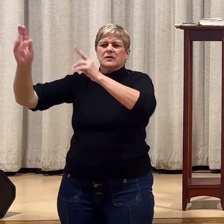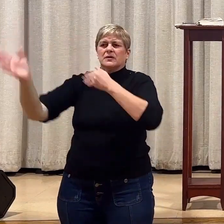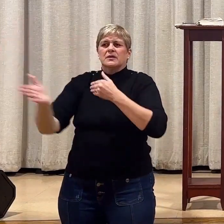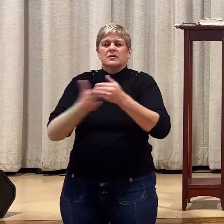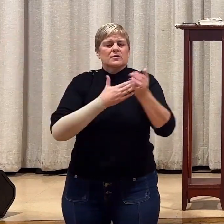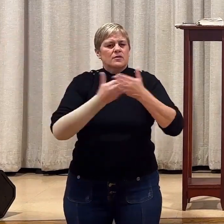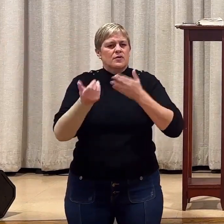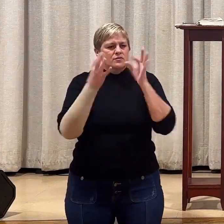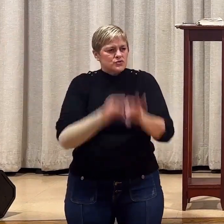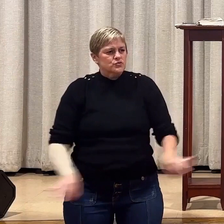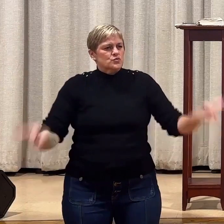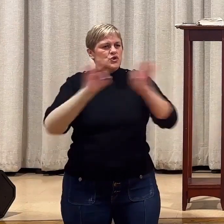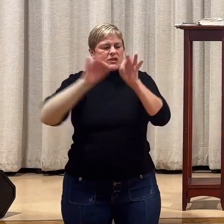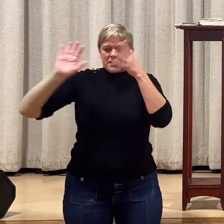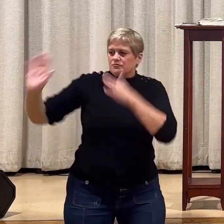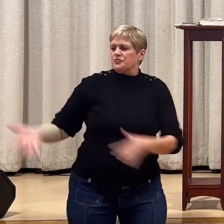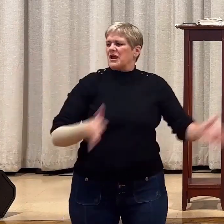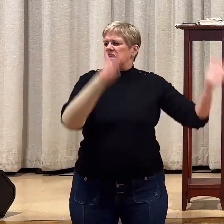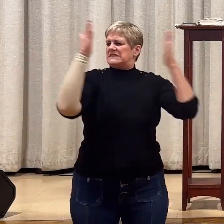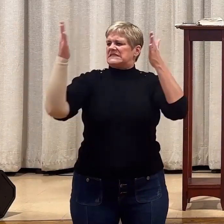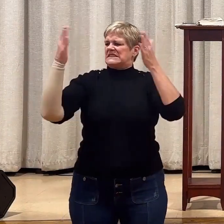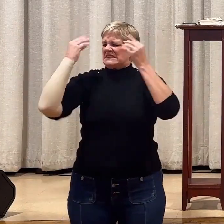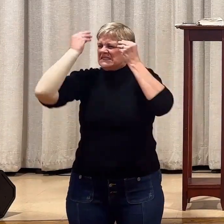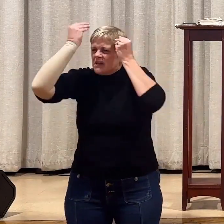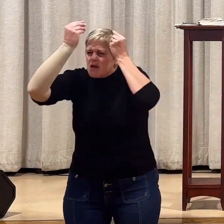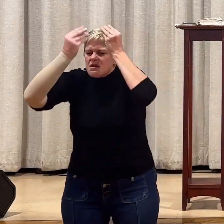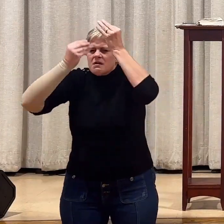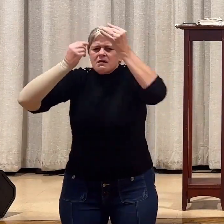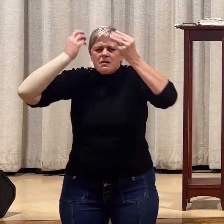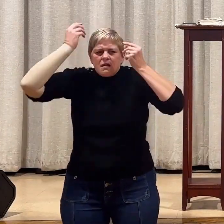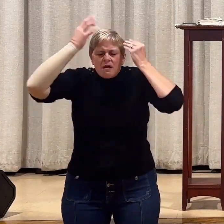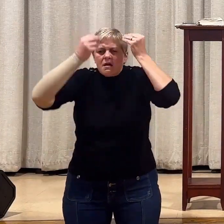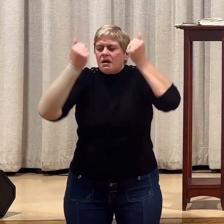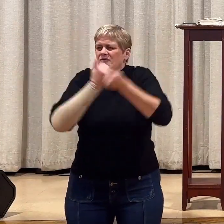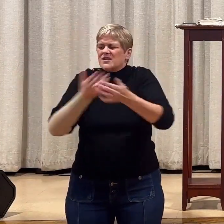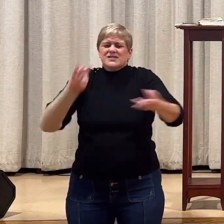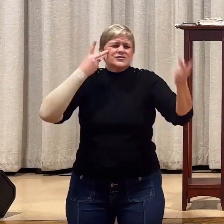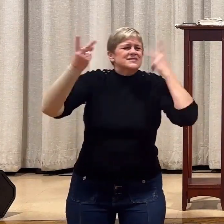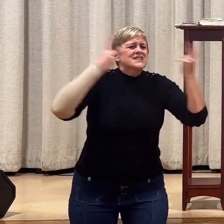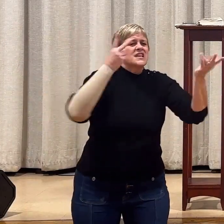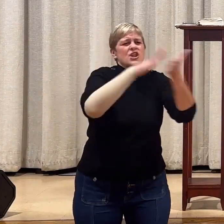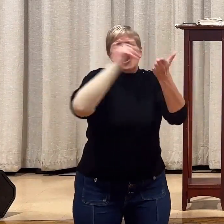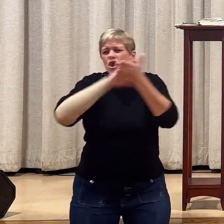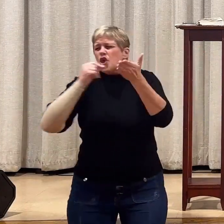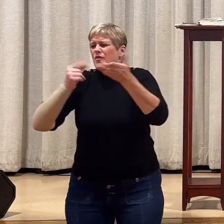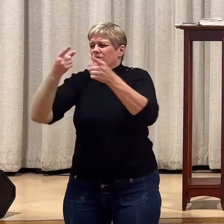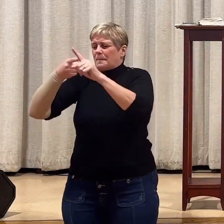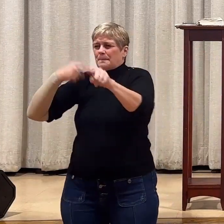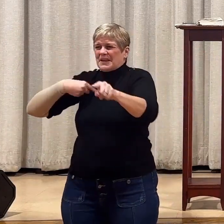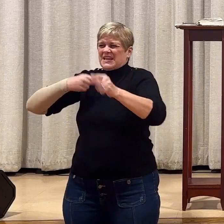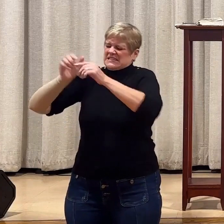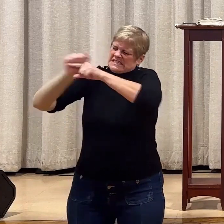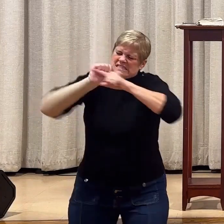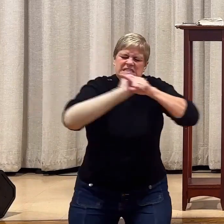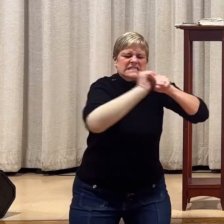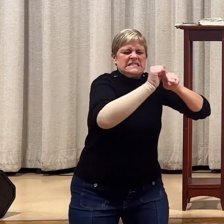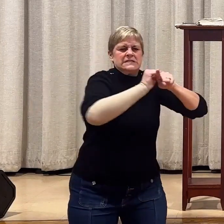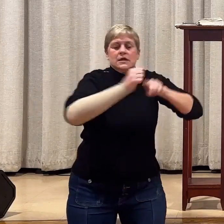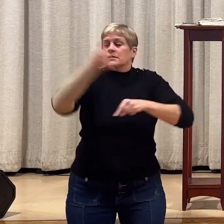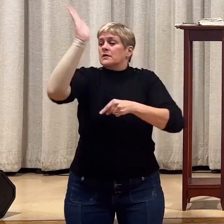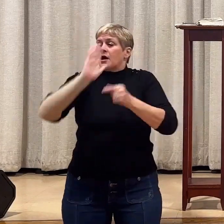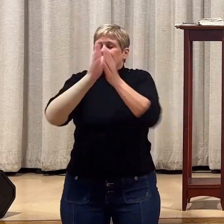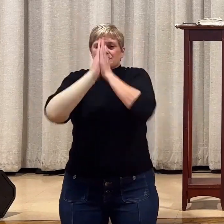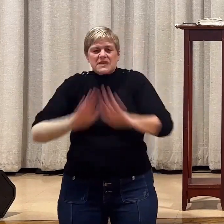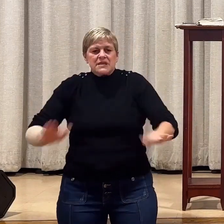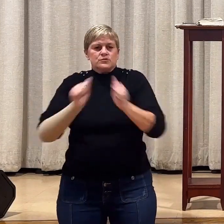whatever is worthy of praise, think on these things. And what you have heard and seen and learned and received from me, practice these things, and the God of peace